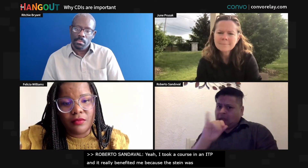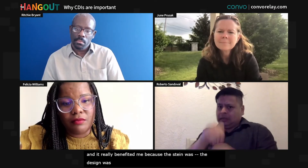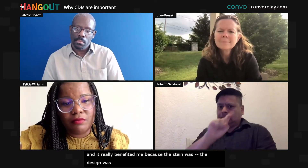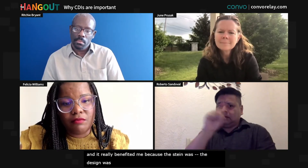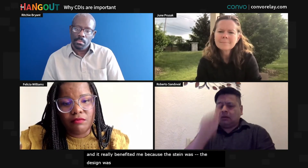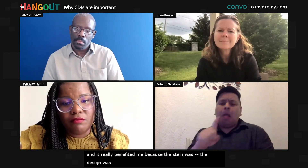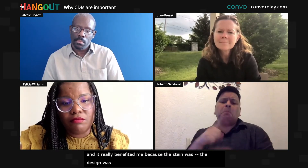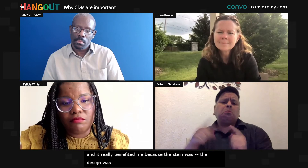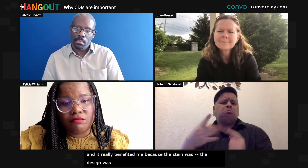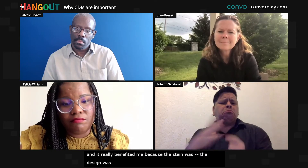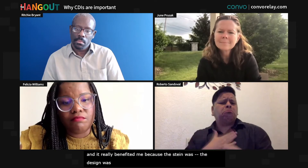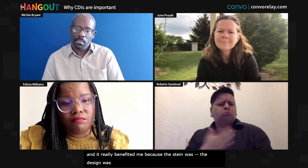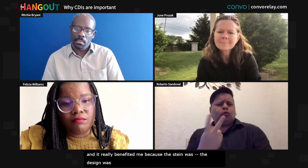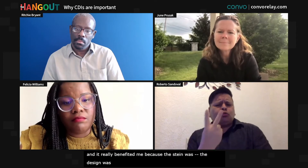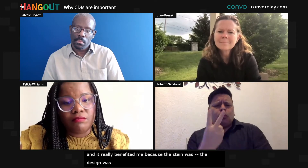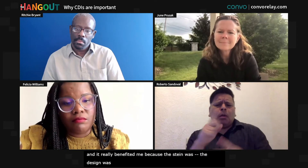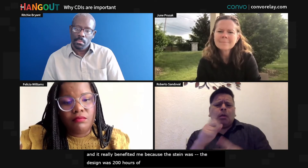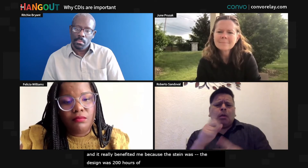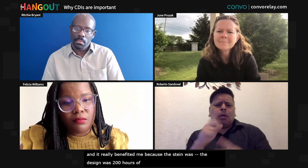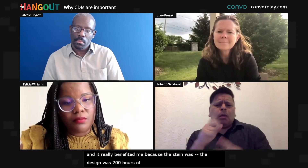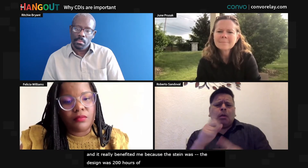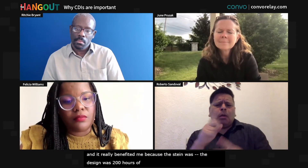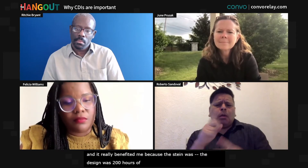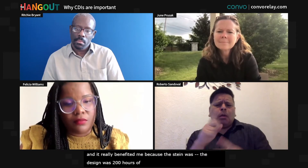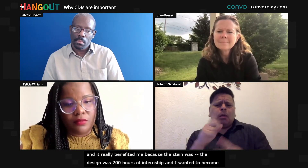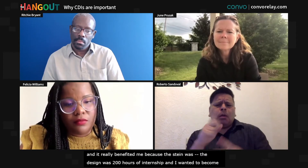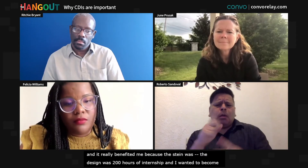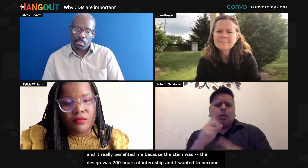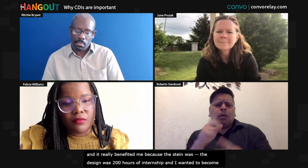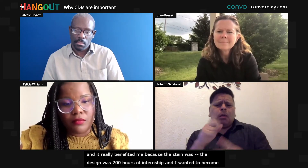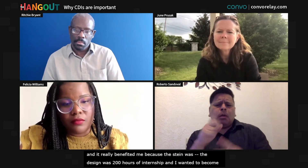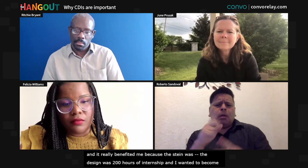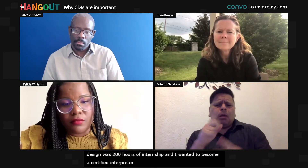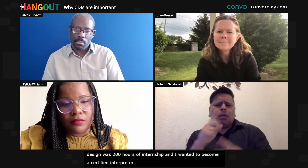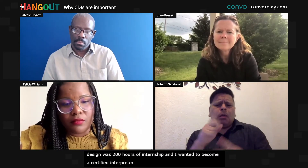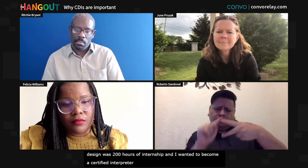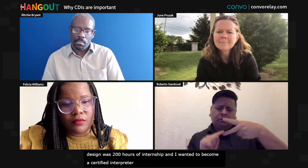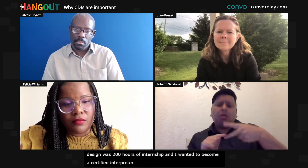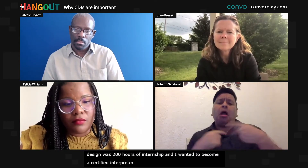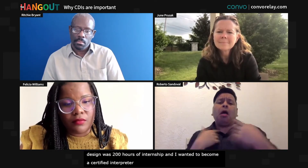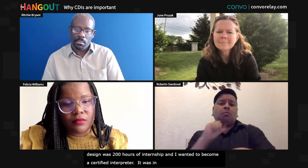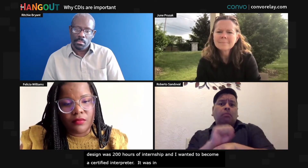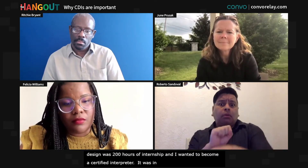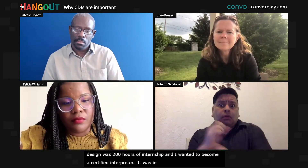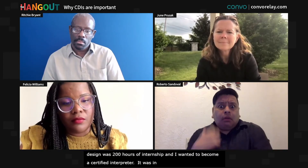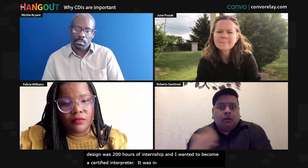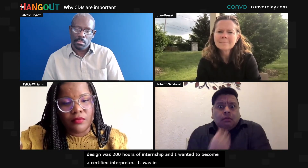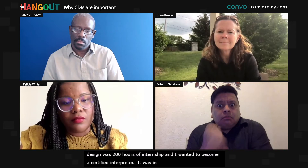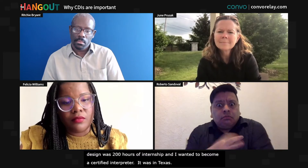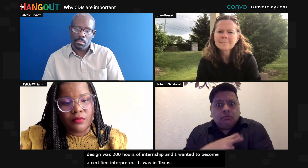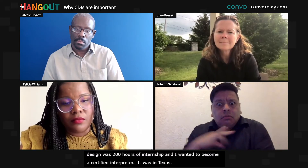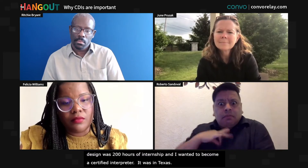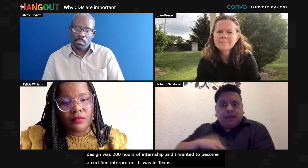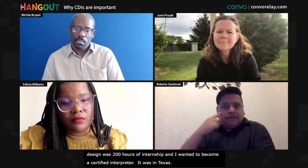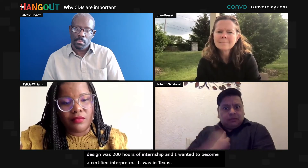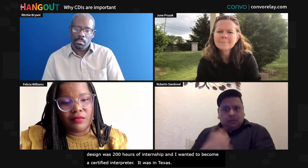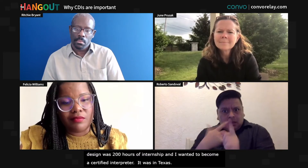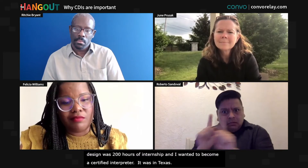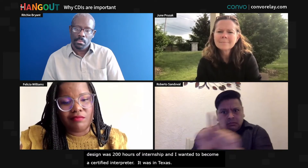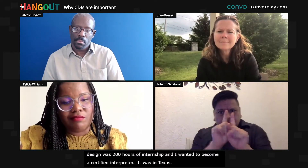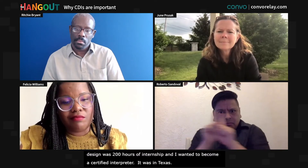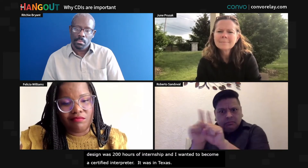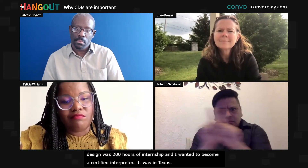internship, and I wanted to become a certified interpreter. It was in Texas. There were two that I had to